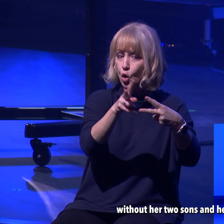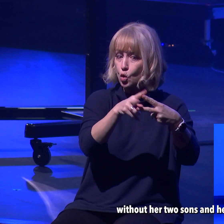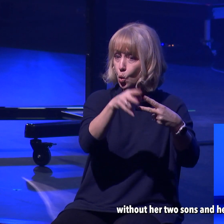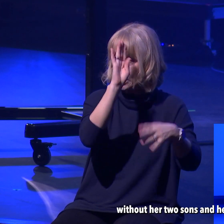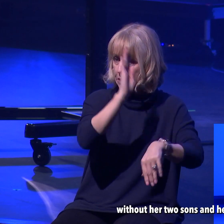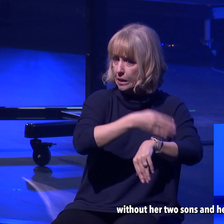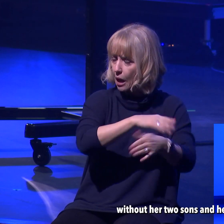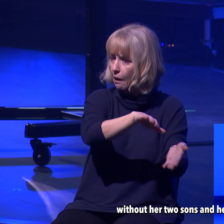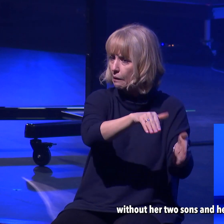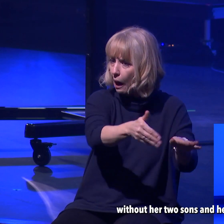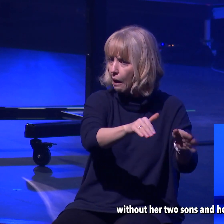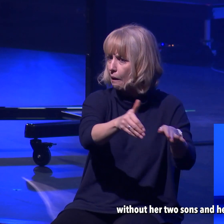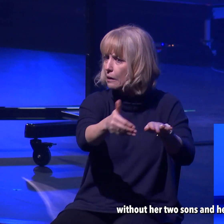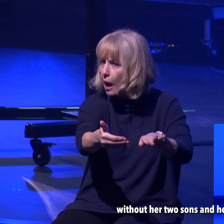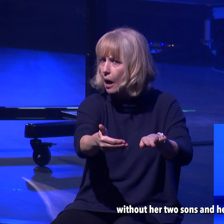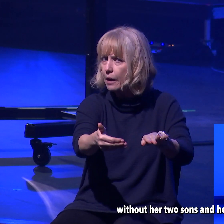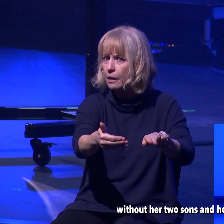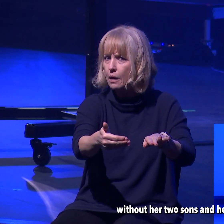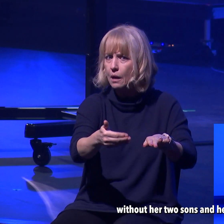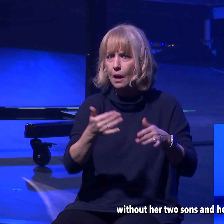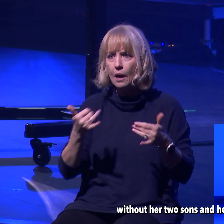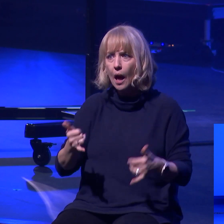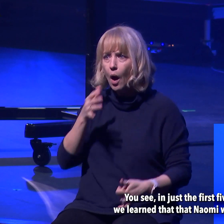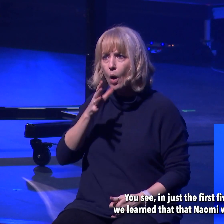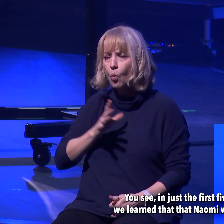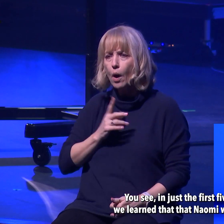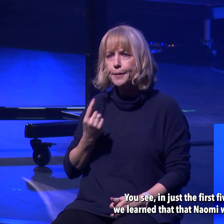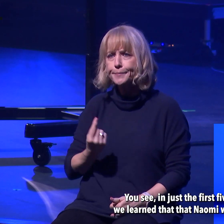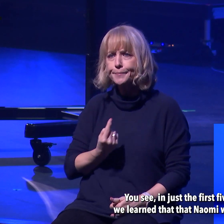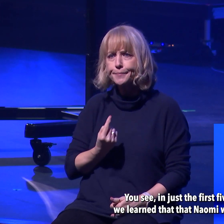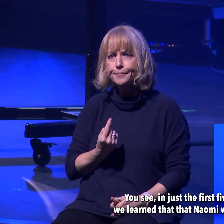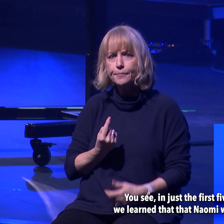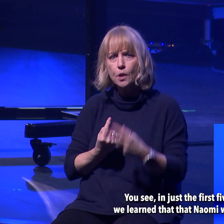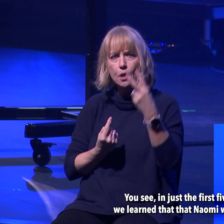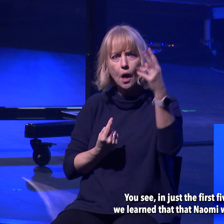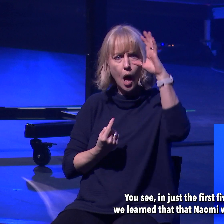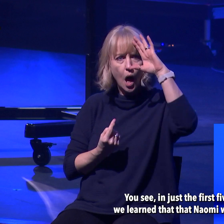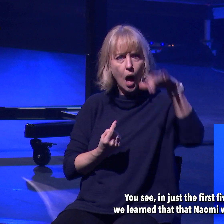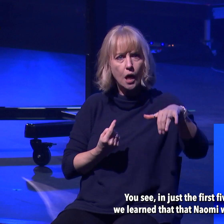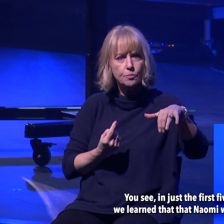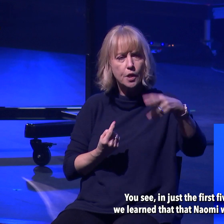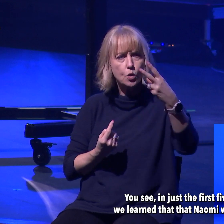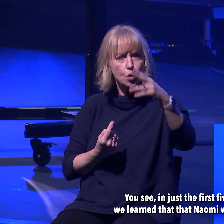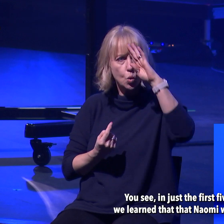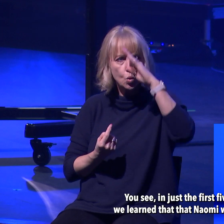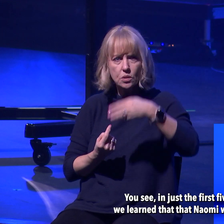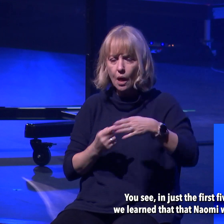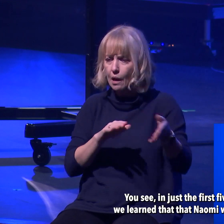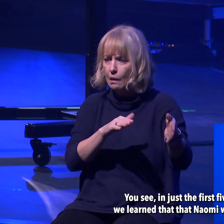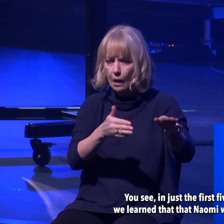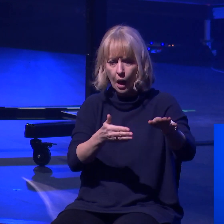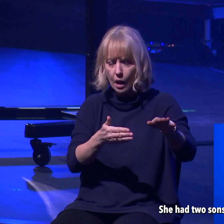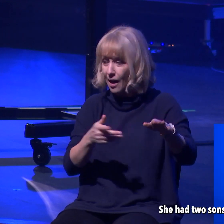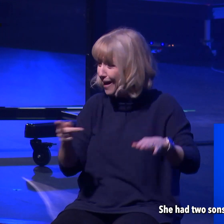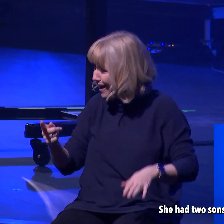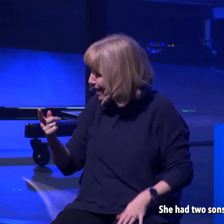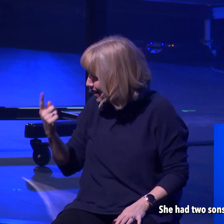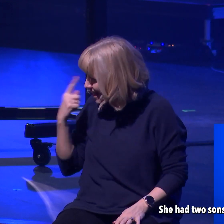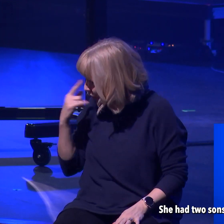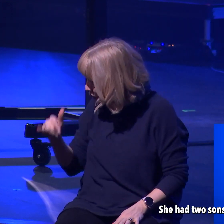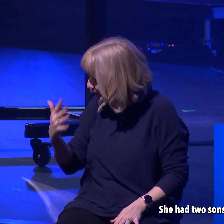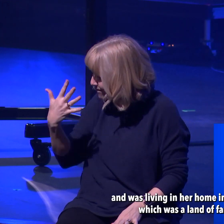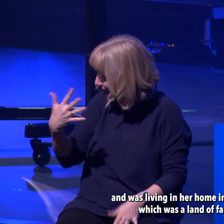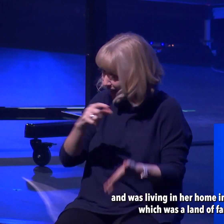left without her 2 sons and her husband." You see, in just the first 5 verses, we learn that Naomi was married, she had